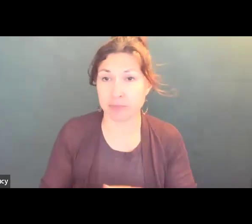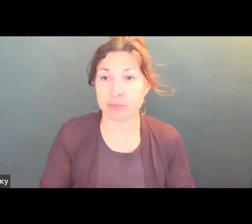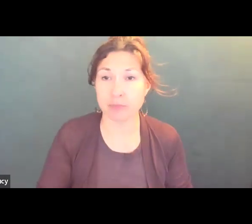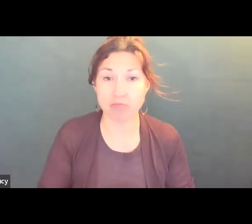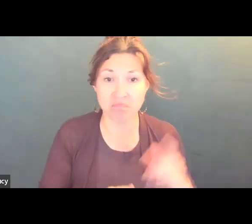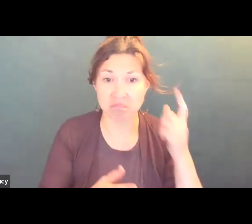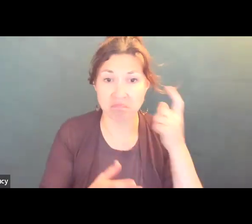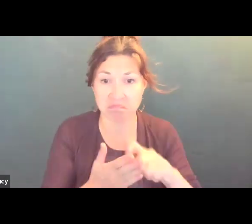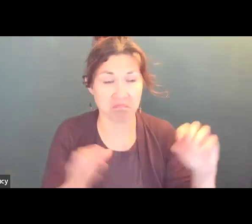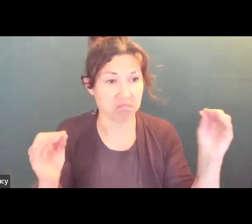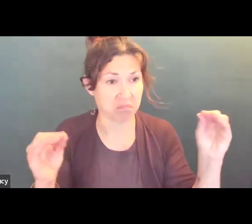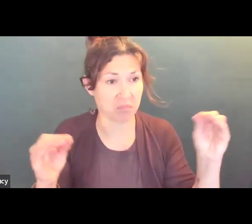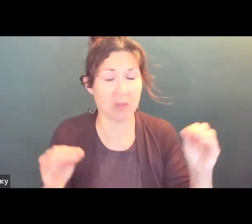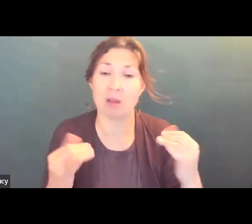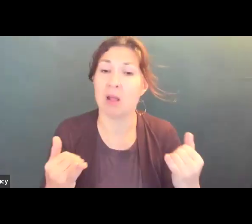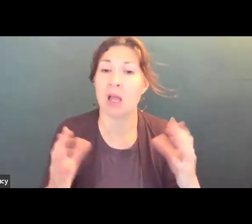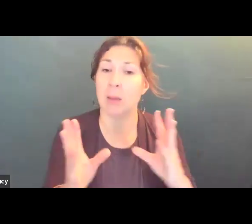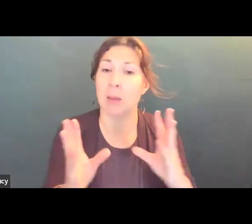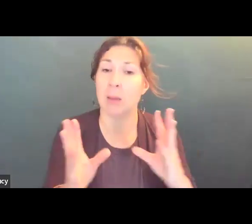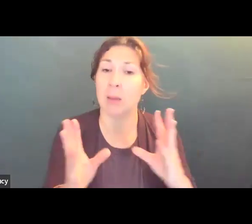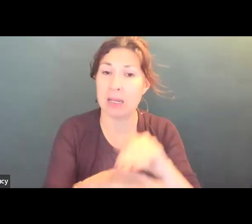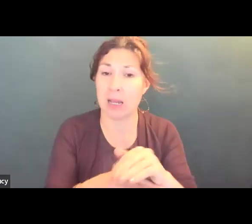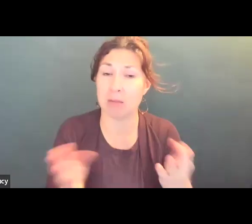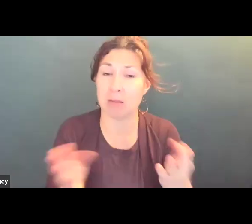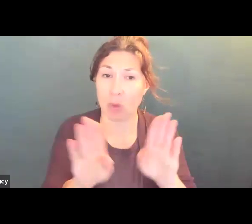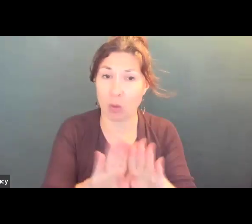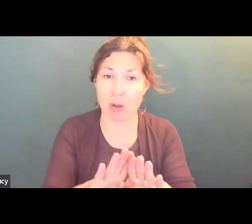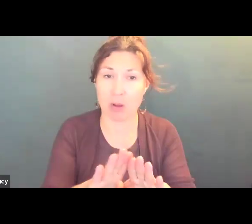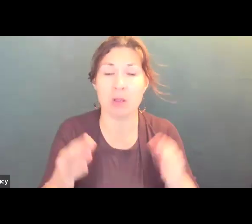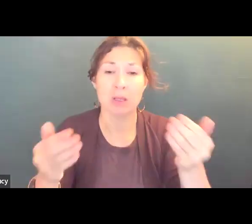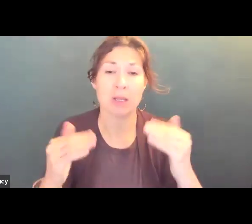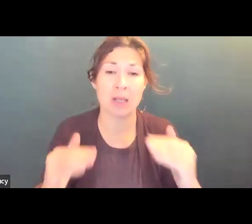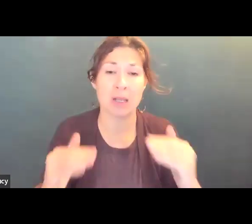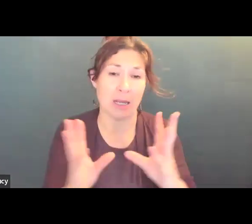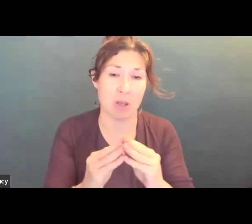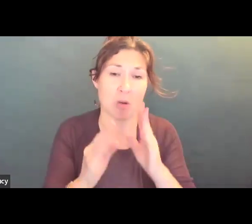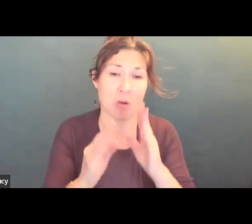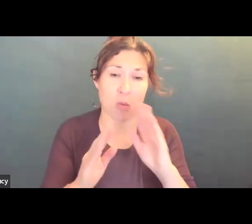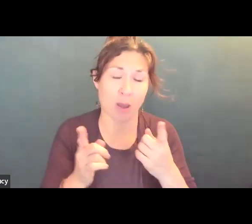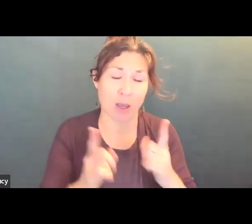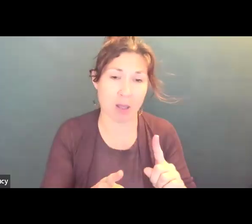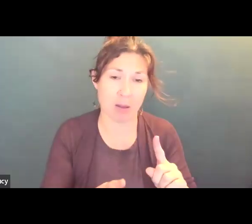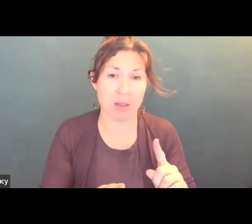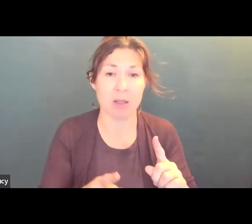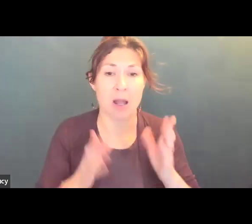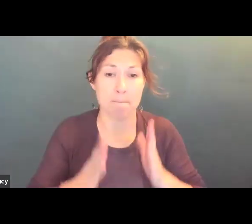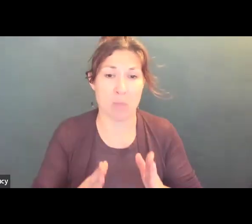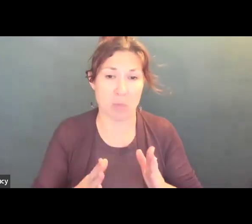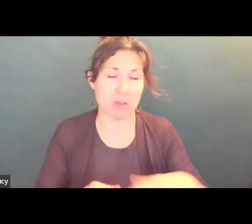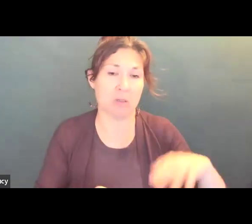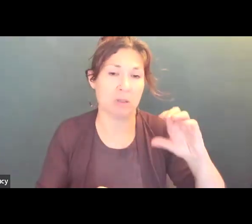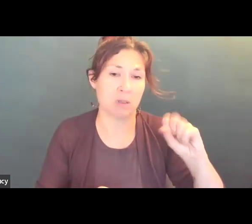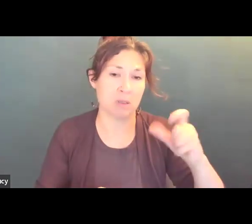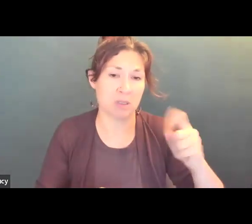None? Okay, that concludes our business for this evening. Our next hybrid school committee meeting will take place in person on Wednesday,